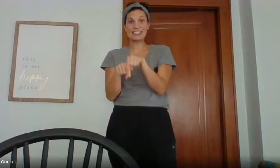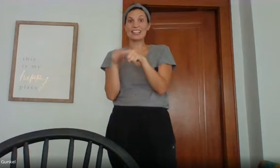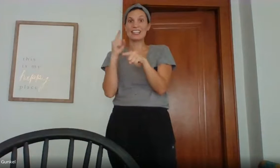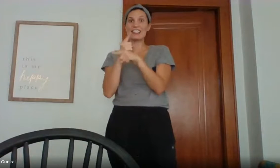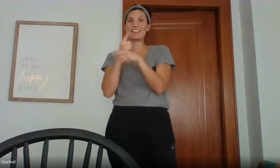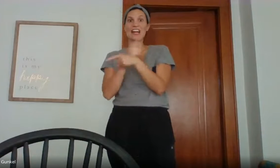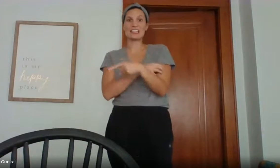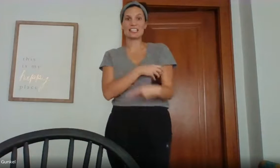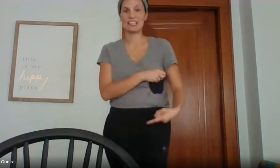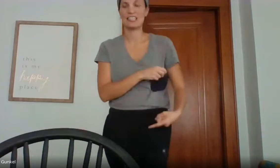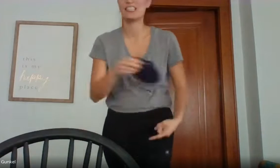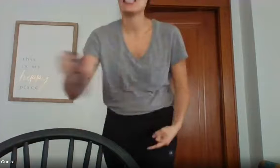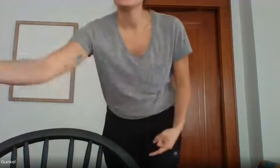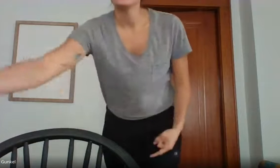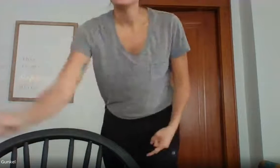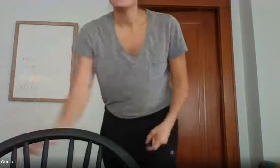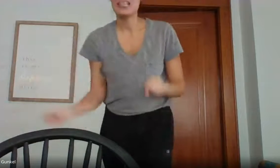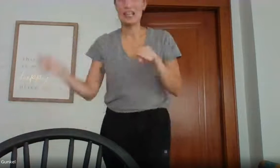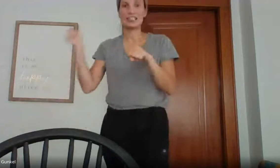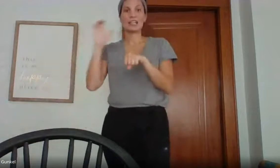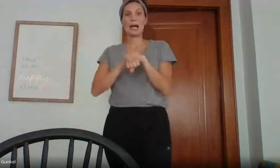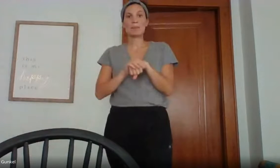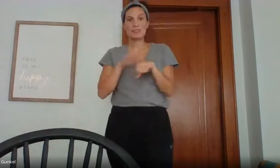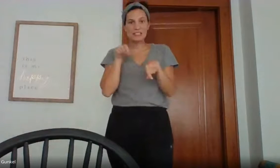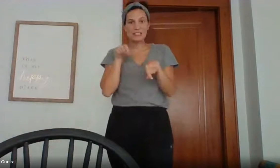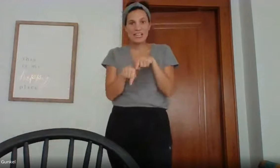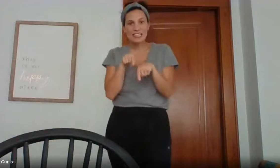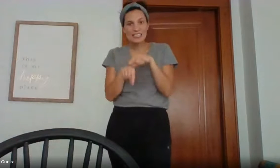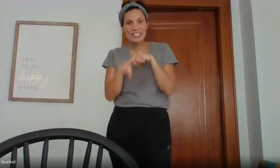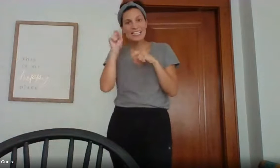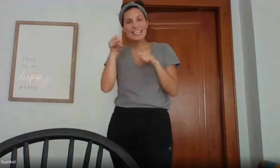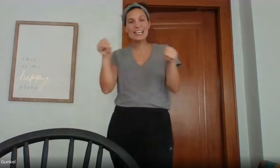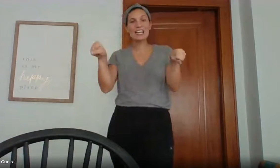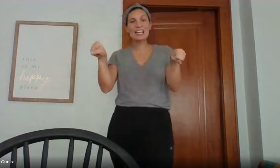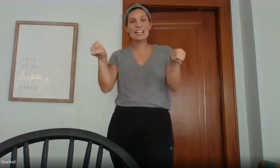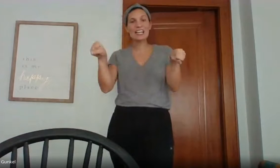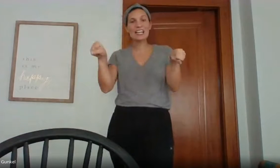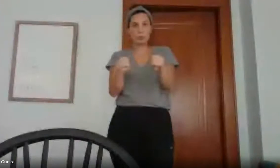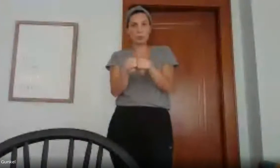Socks. You're right. And on top of his socks, he needed